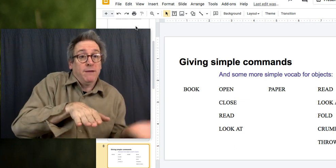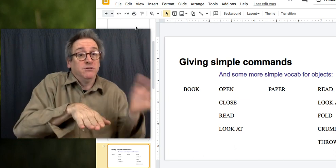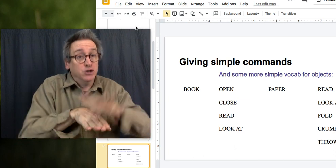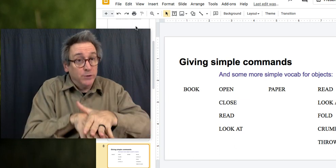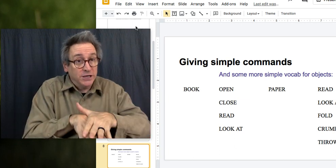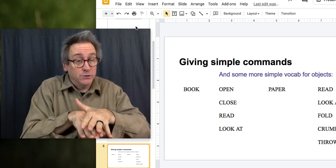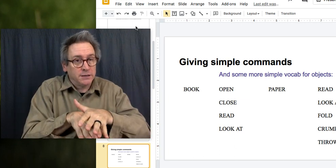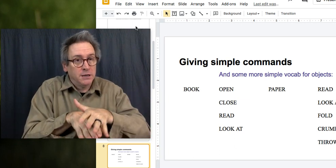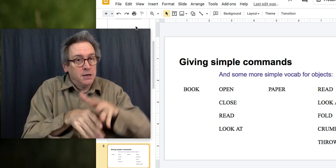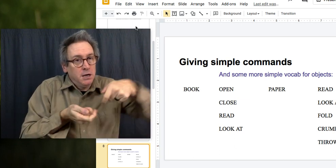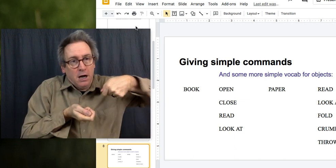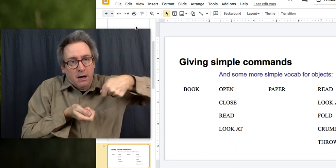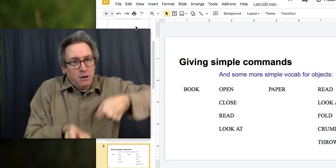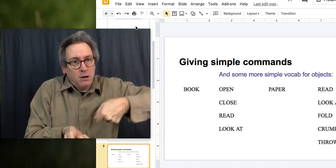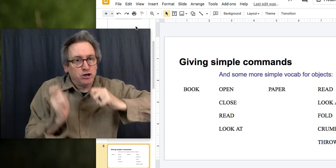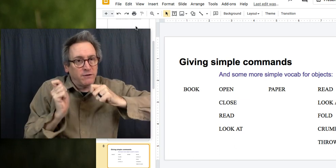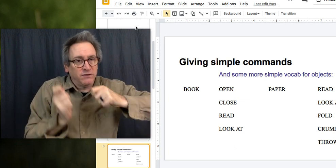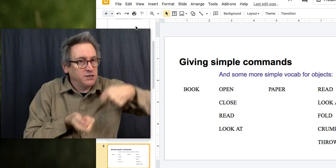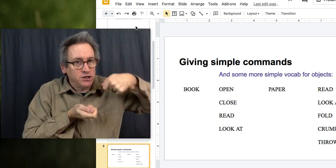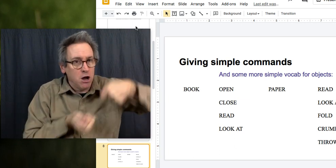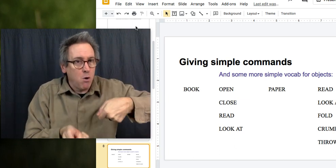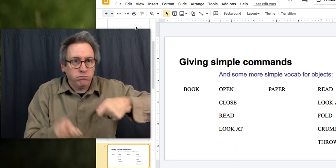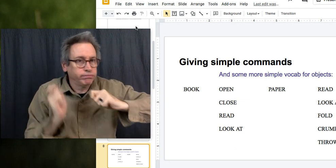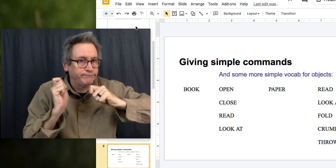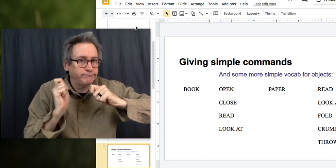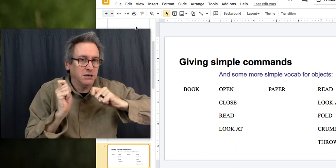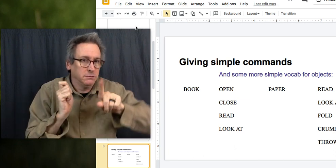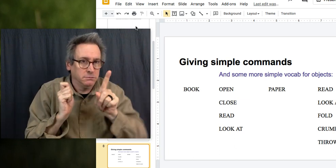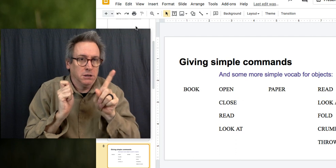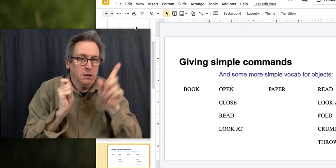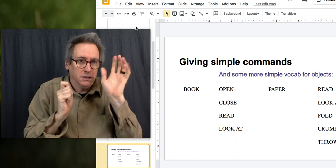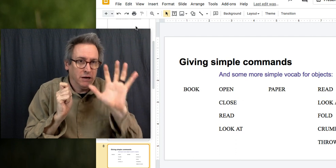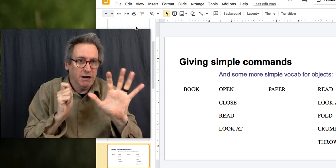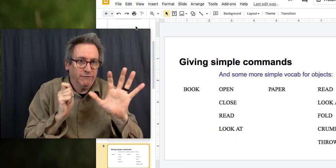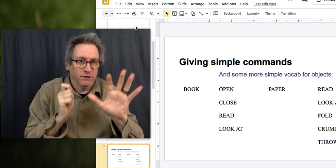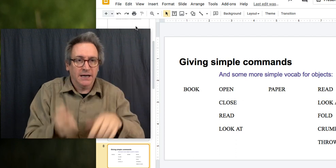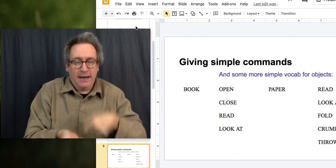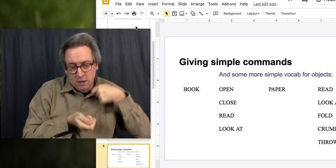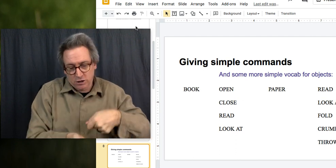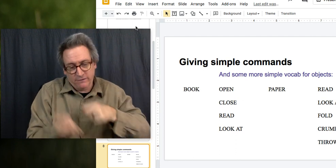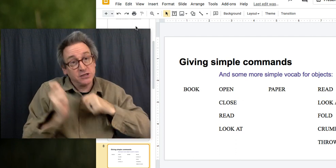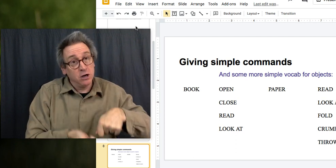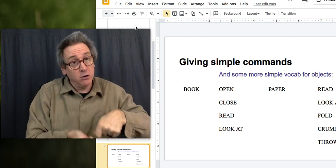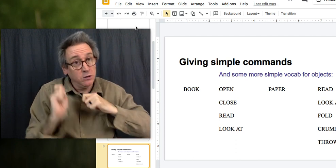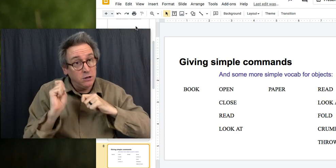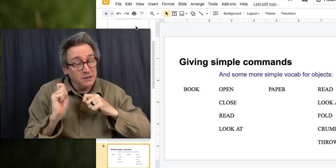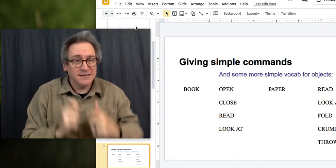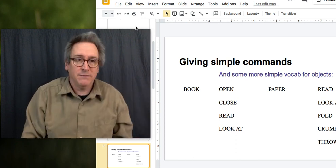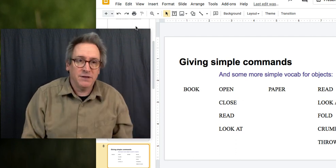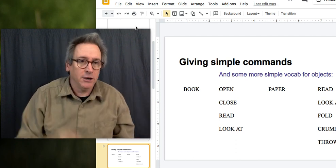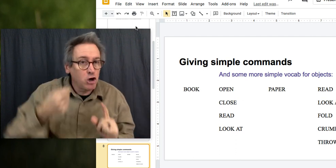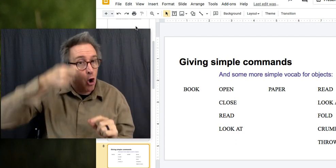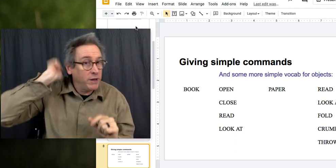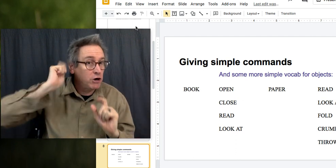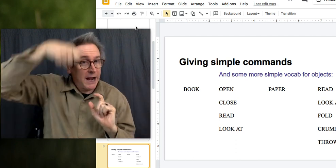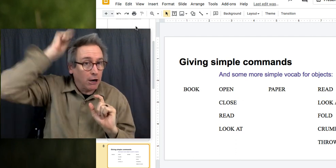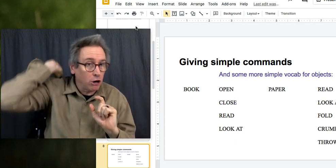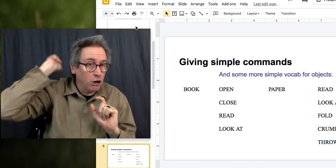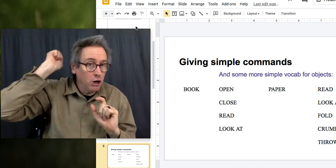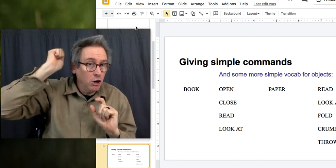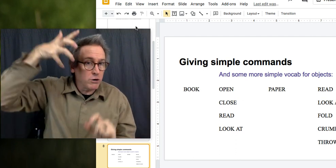what I'm doing to it. Shoveling snow. God, not ready for it yet. Shoveling snow. Same thing. Combing